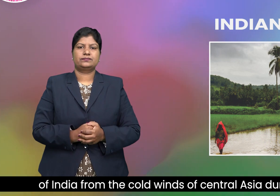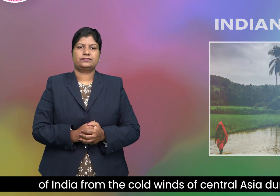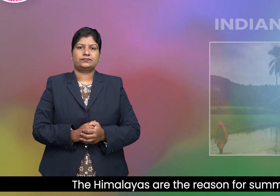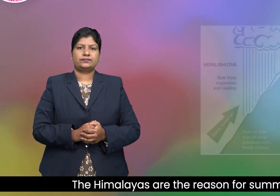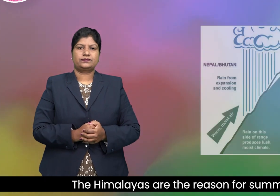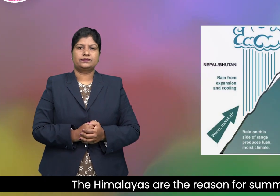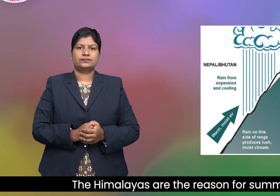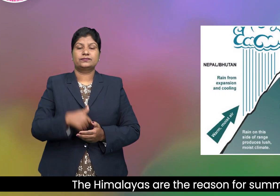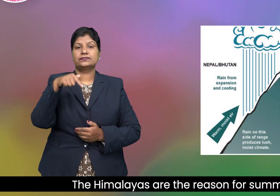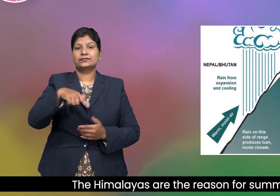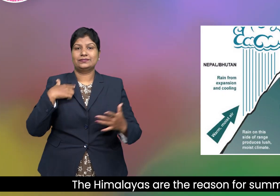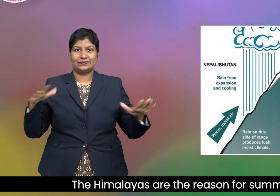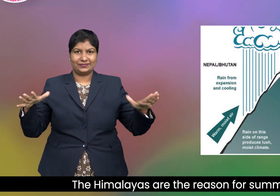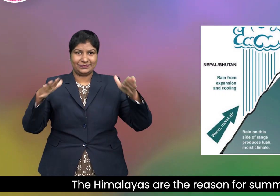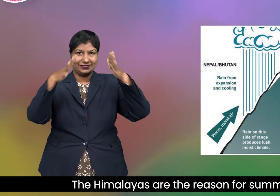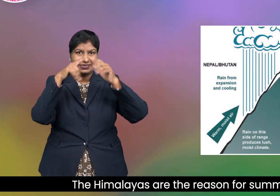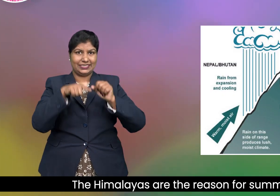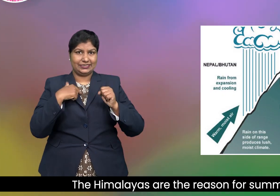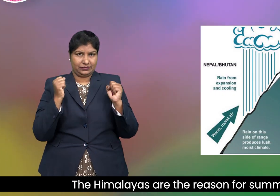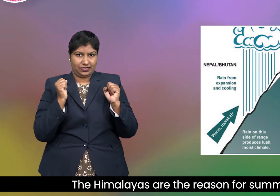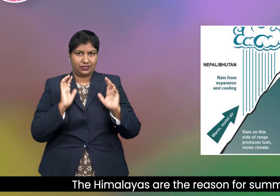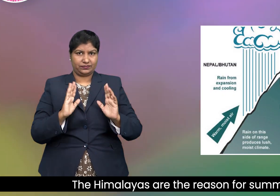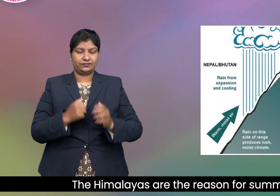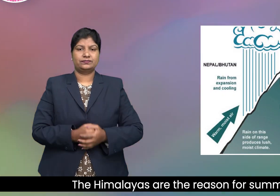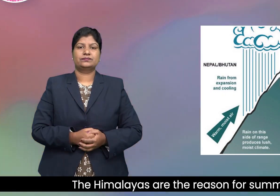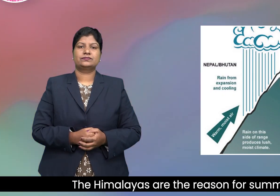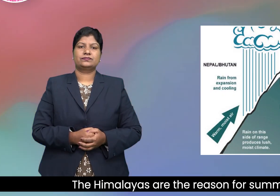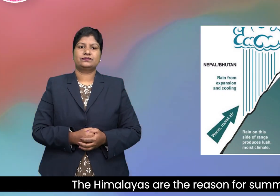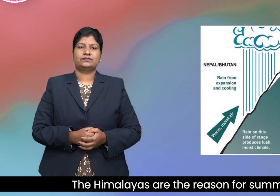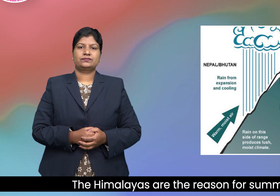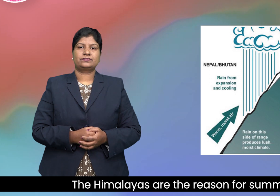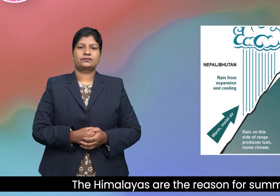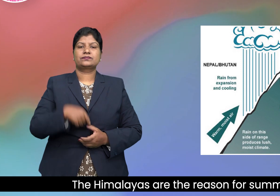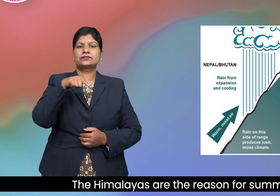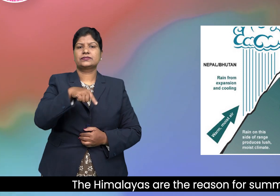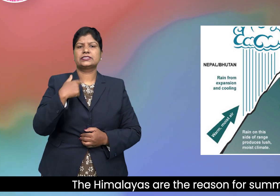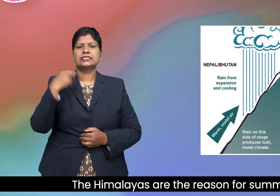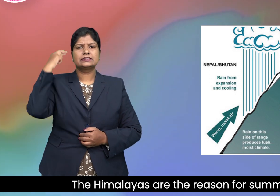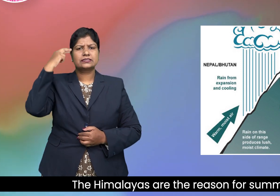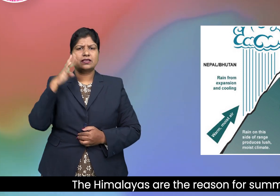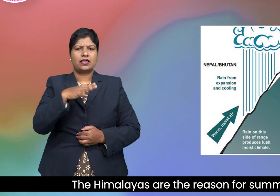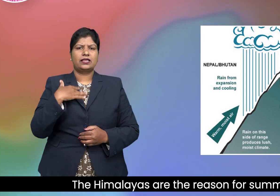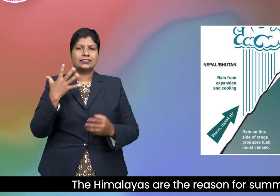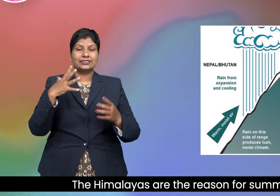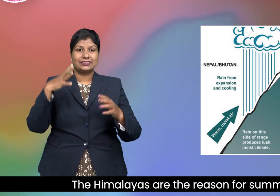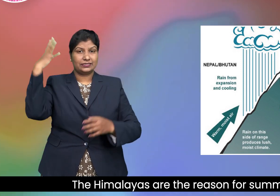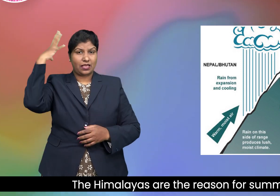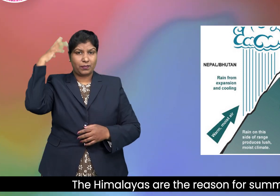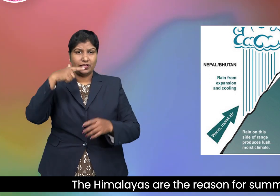the Himalayas Himalayas are the reason for summer rains